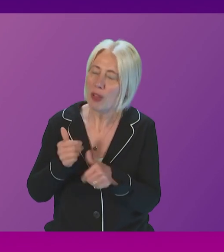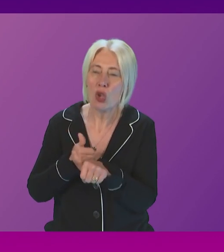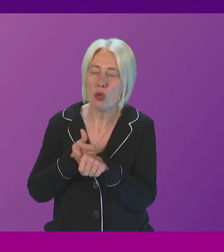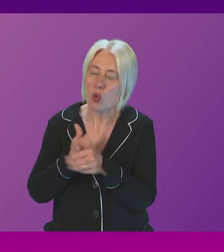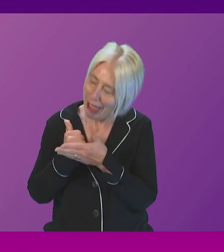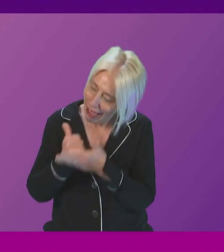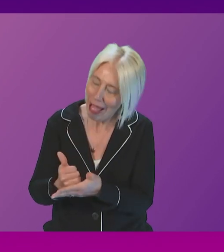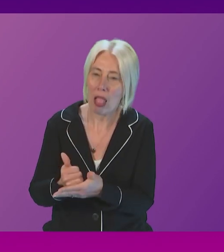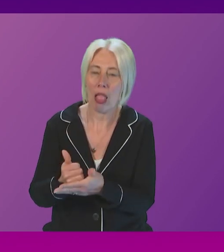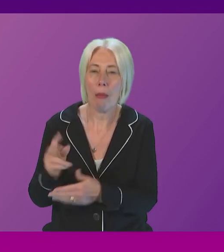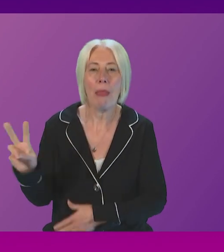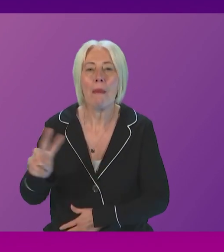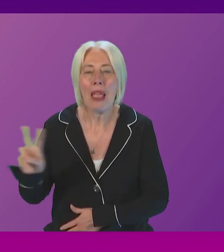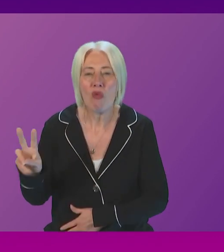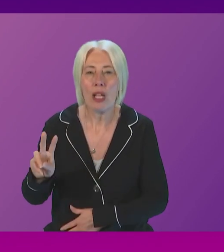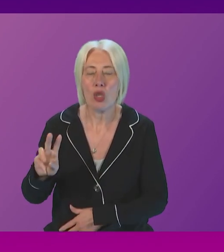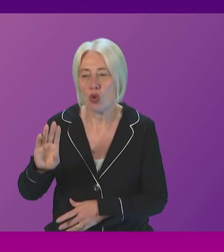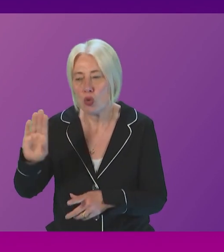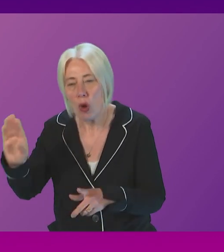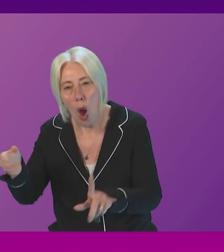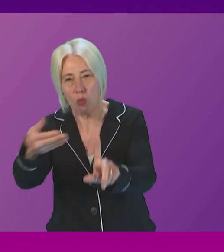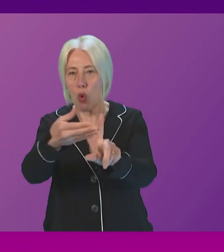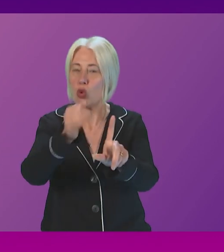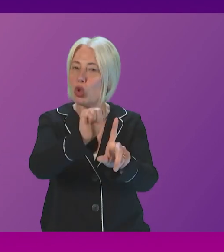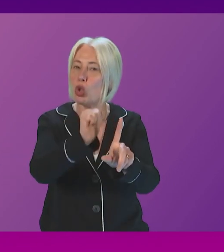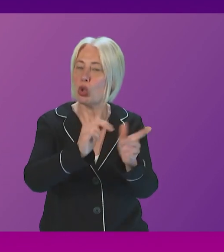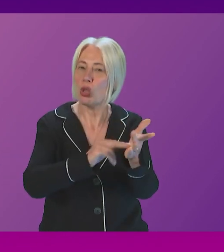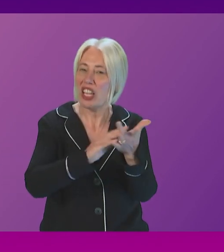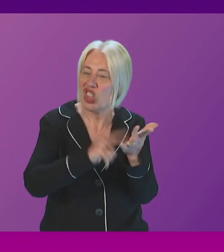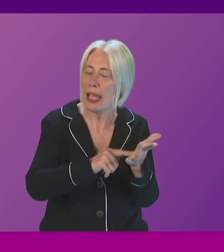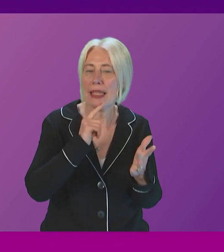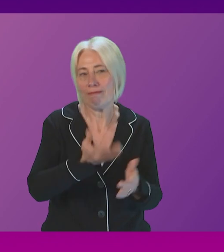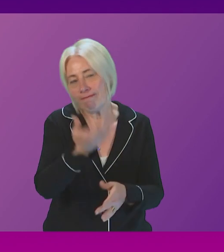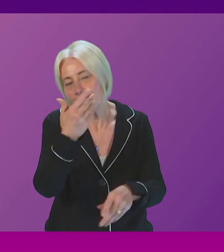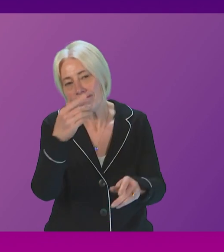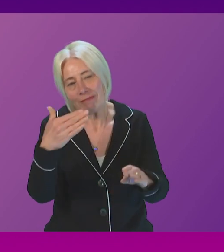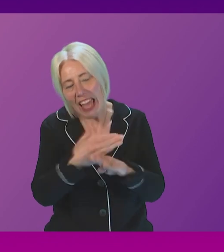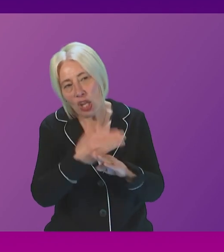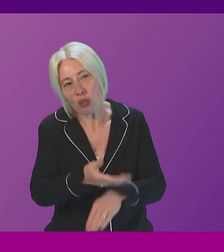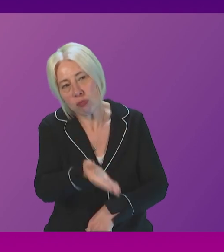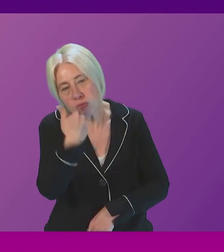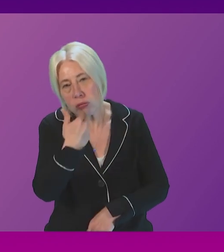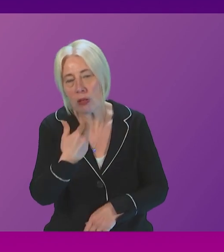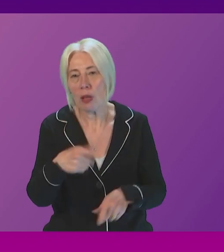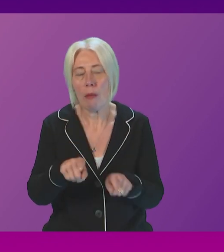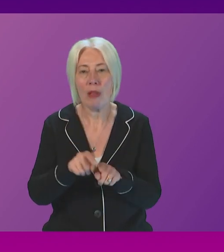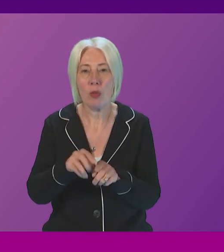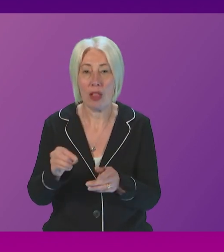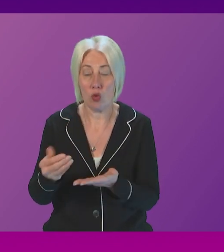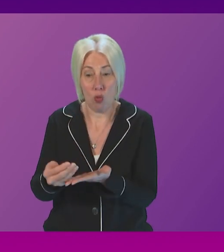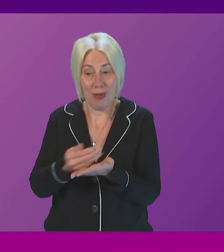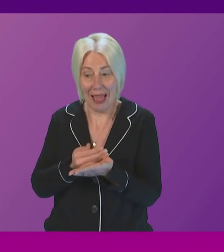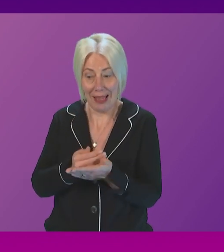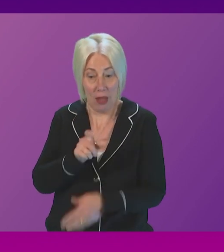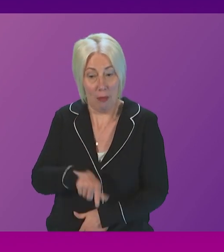to approach the authorities and get some action from the authorities tasked with protecting patients